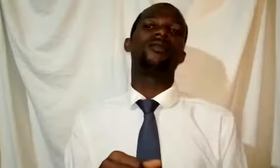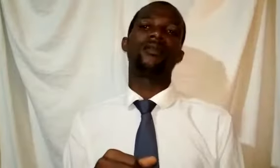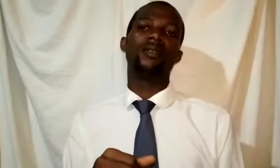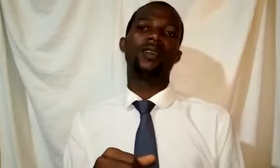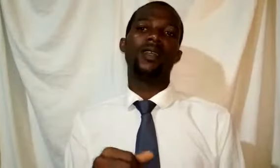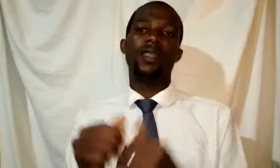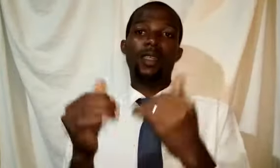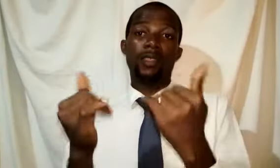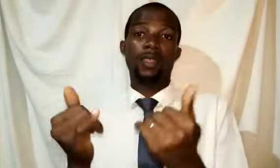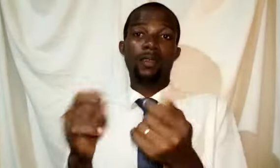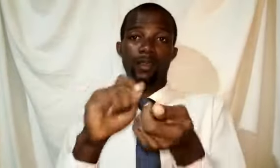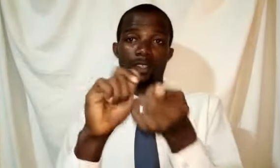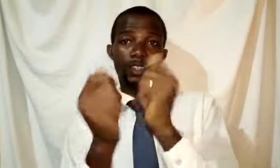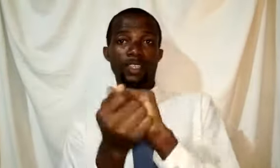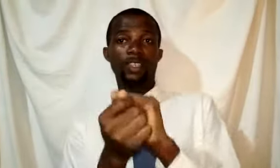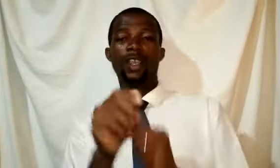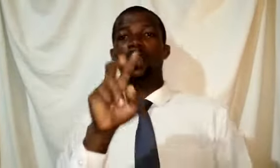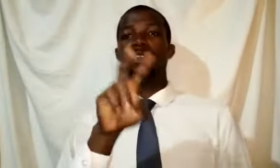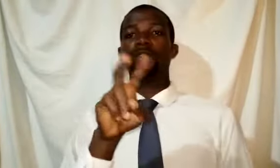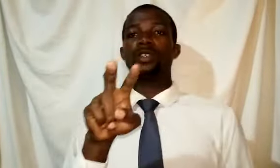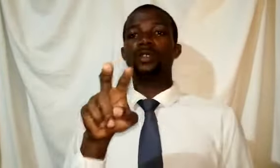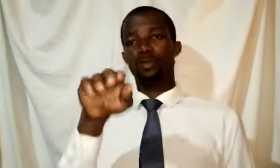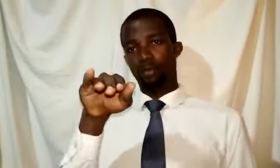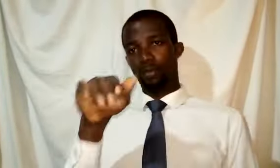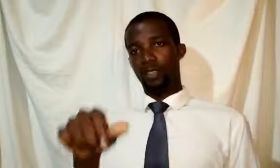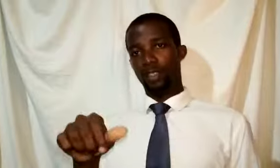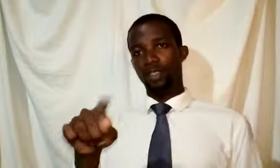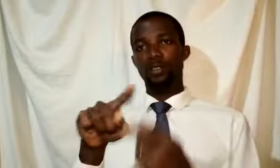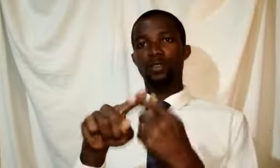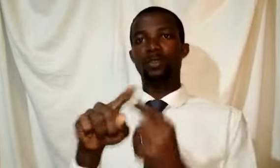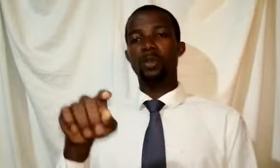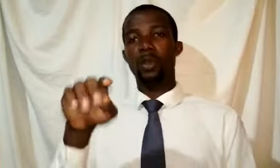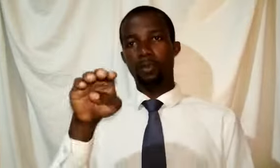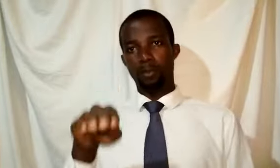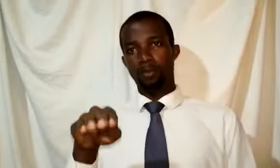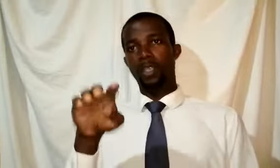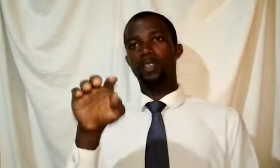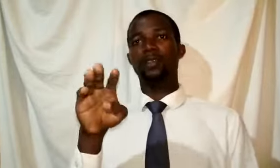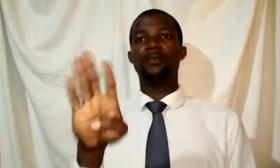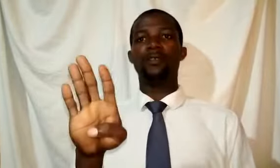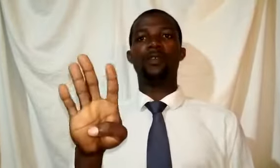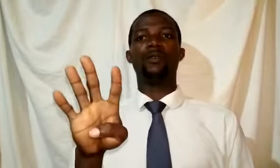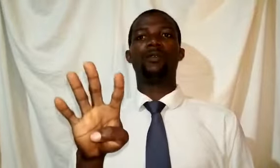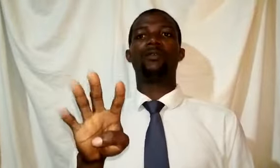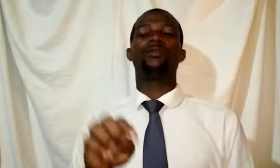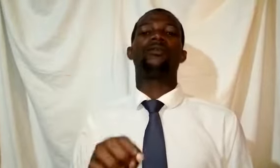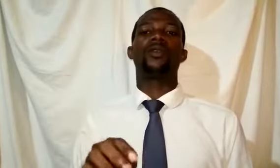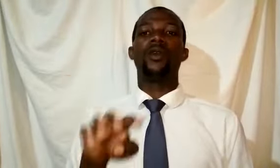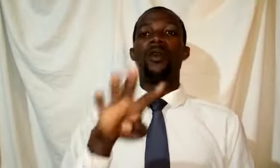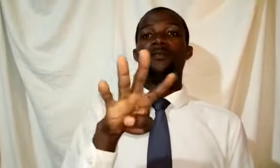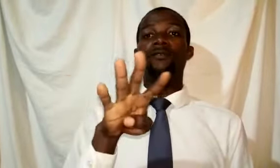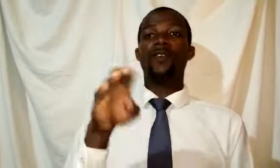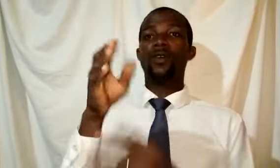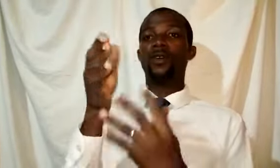Now convert 22 base 10 to base 4. 4 in 22,